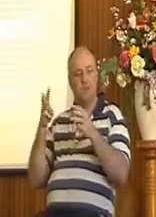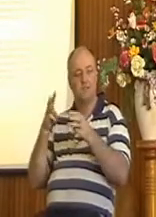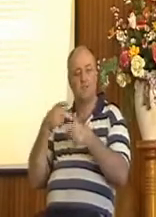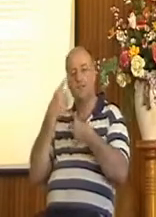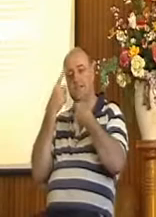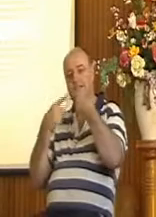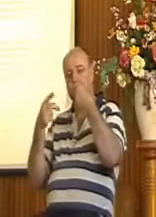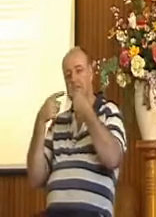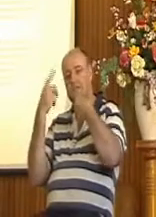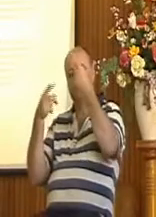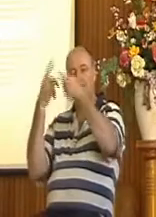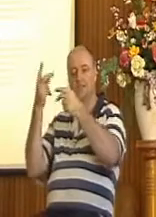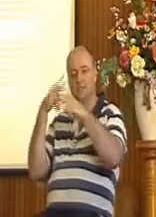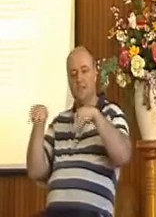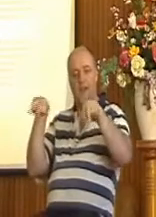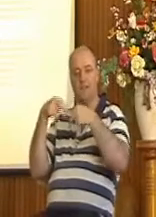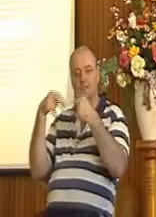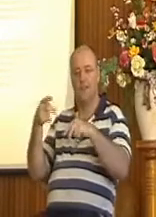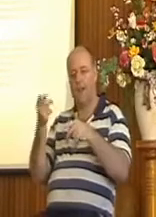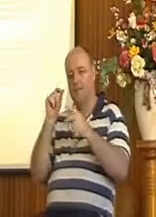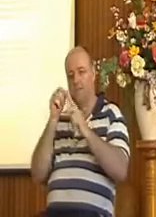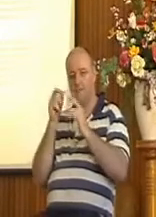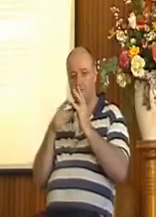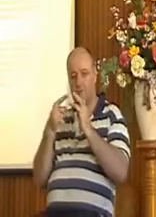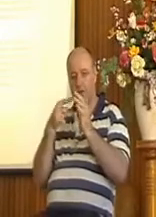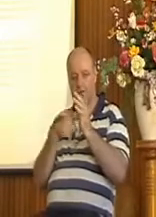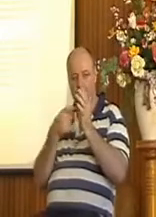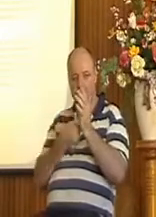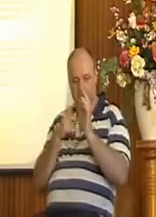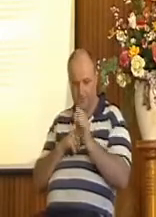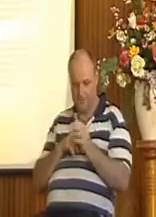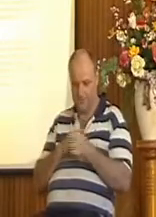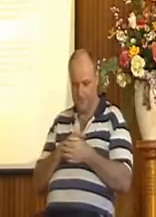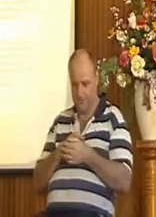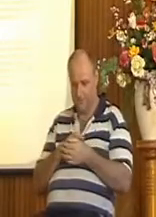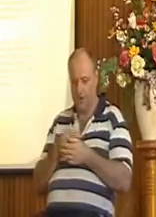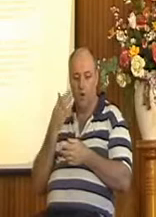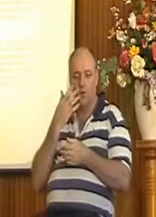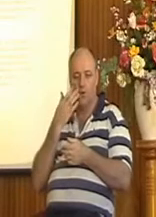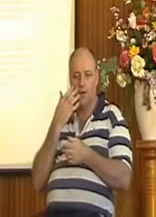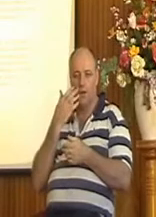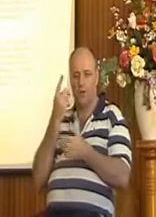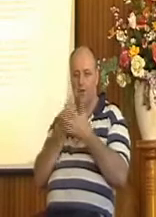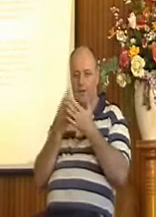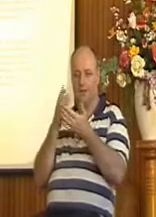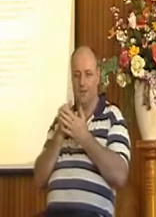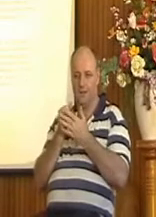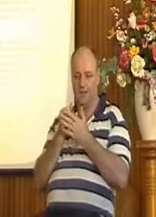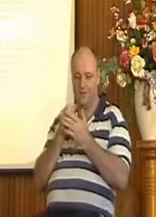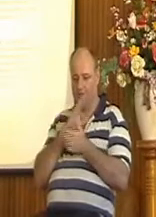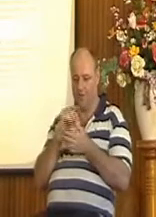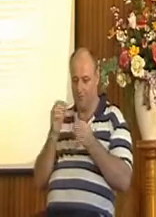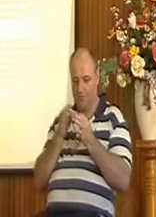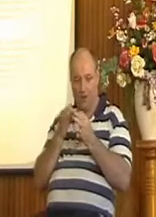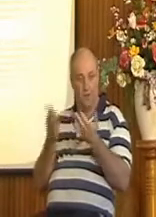poetry in our Aussie lives. Tremendous amount in scripture though, sometimes lost in the set out of the